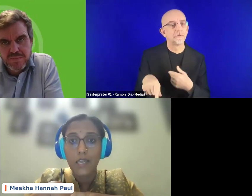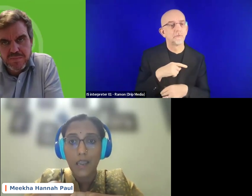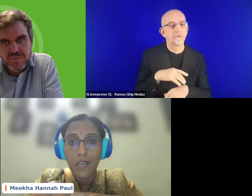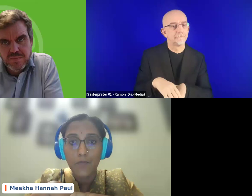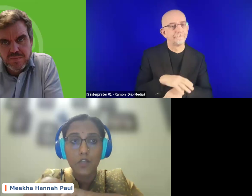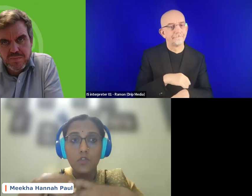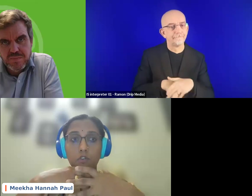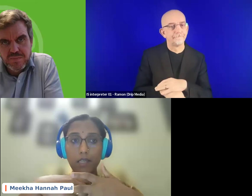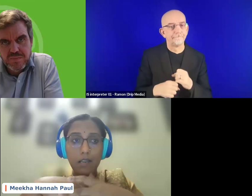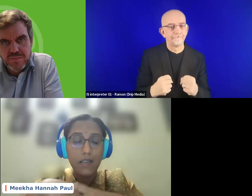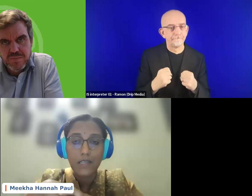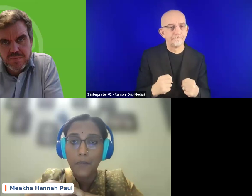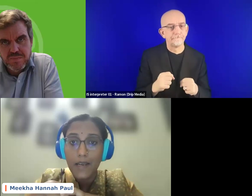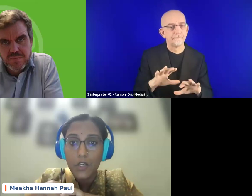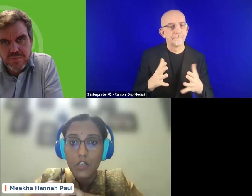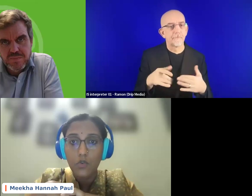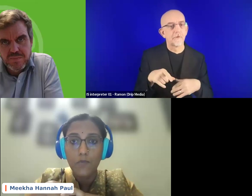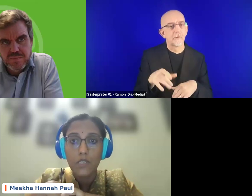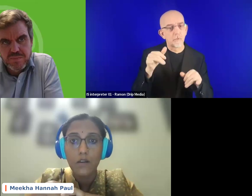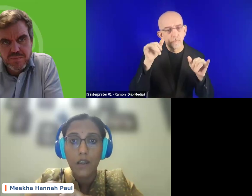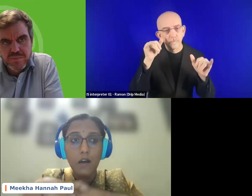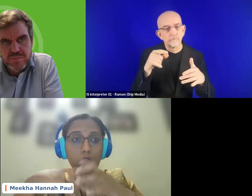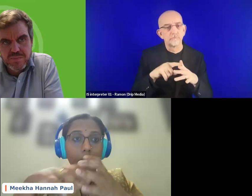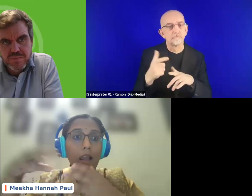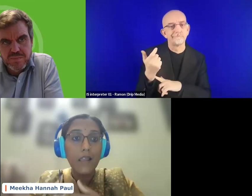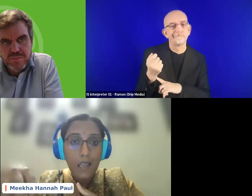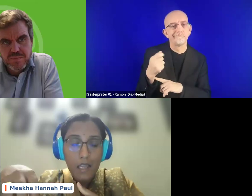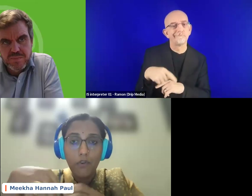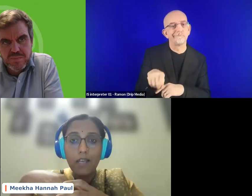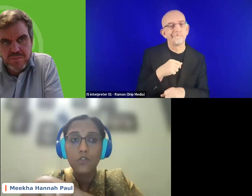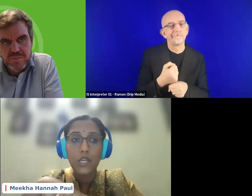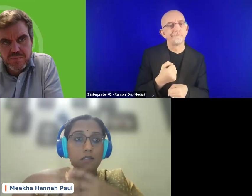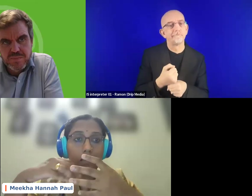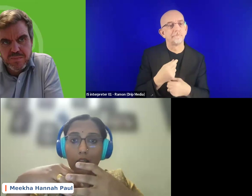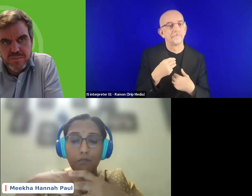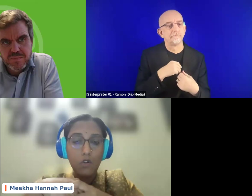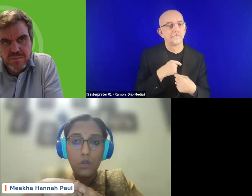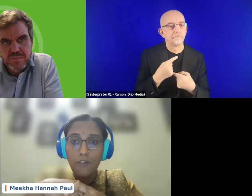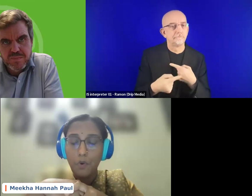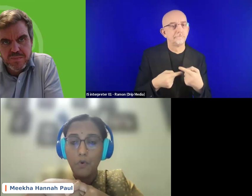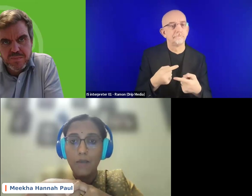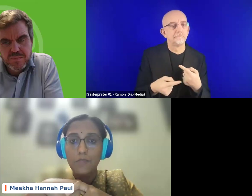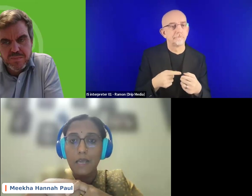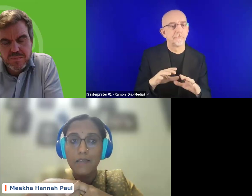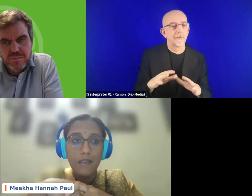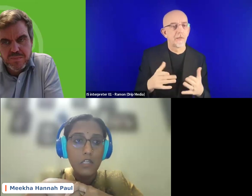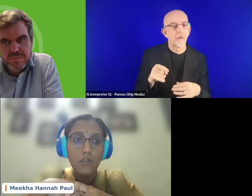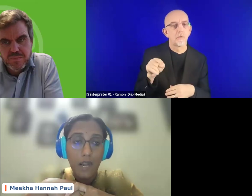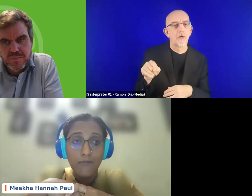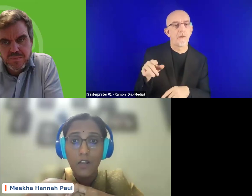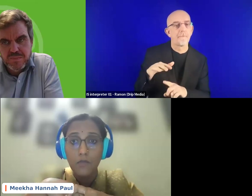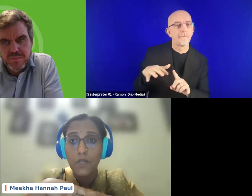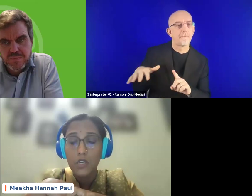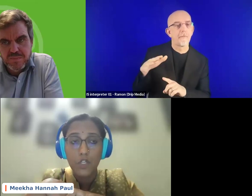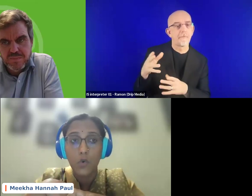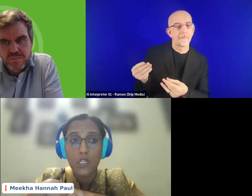really creating incomes. So creating, let's say, a plantation through MG Narega, linking it to value chains. In India, we also have programs like the National